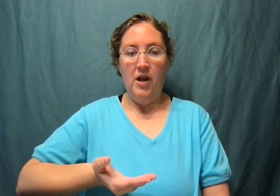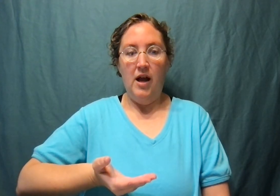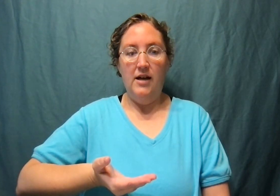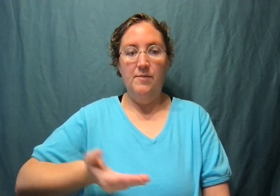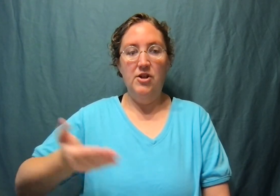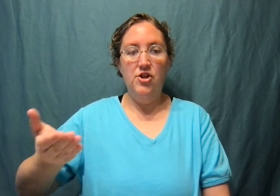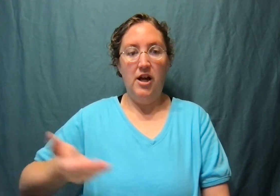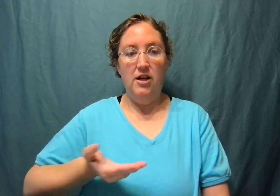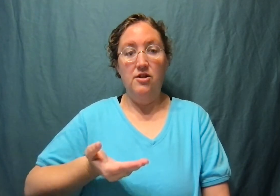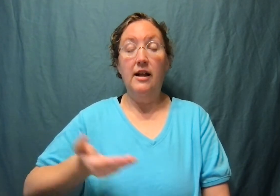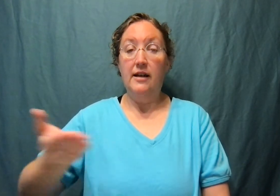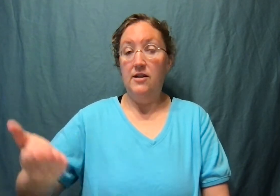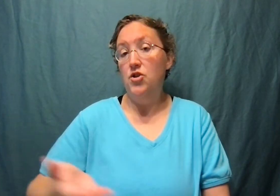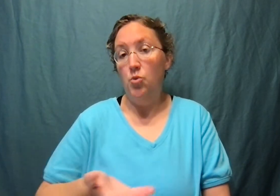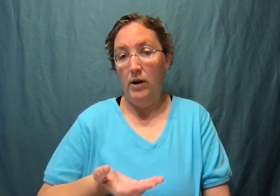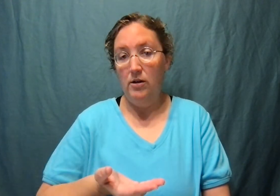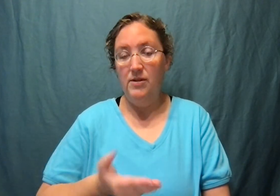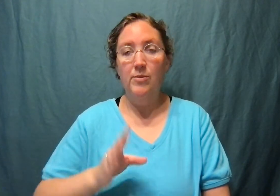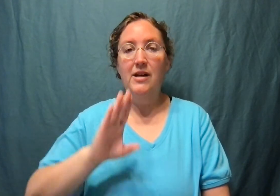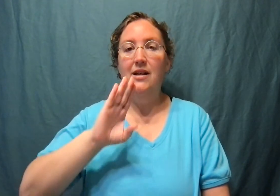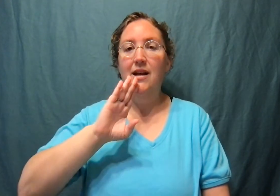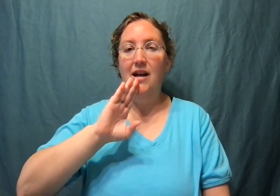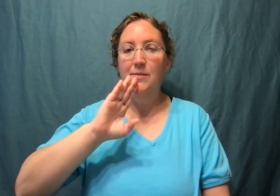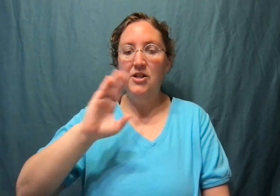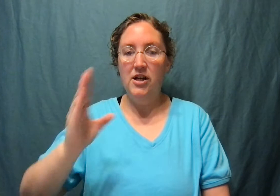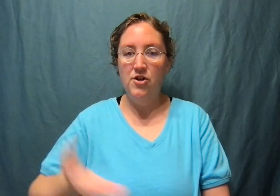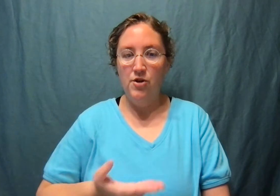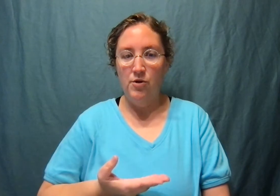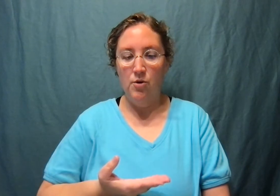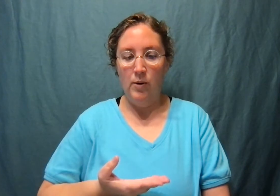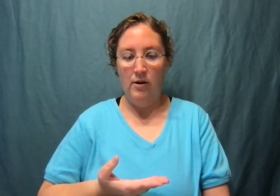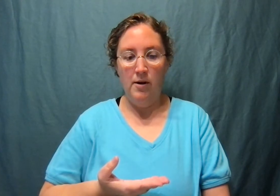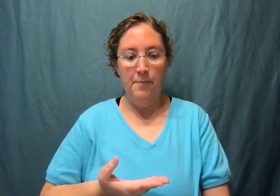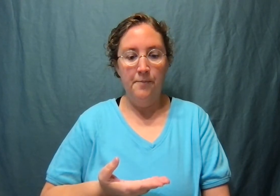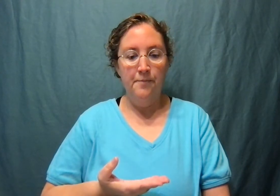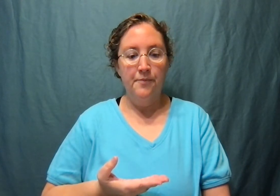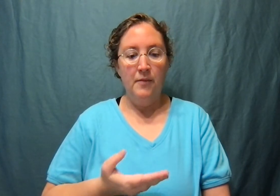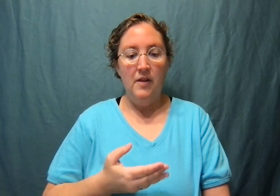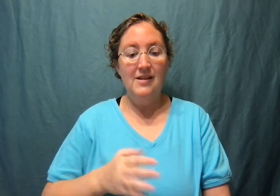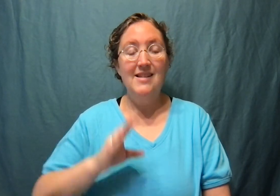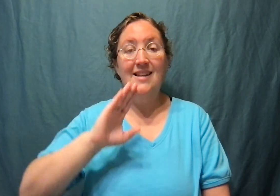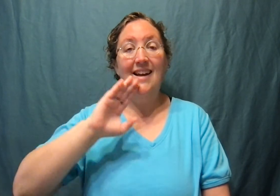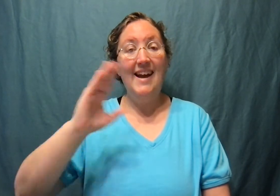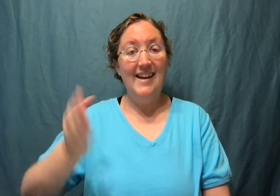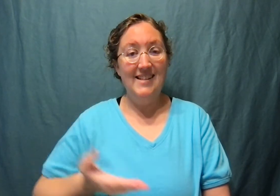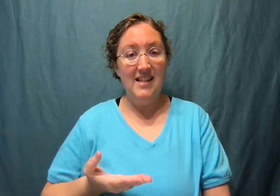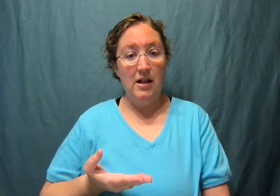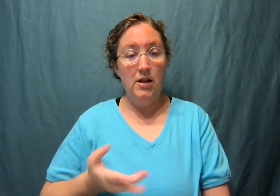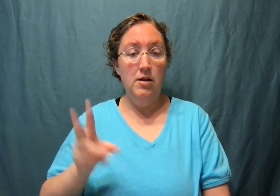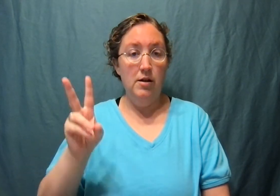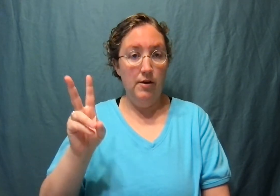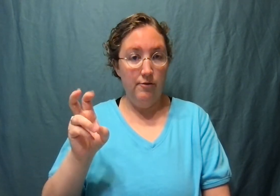has been changed, like as in to welcome someone in, has been changed to you're welcome. This is not ASL